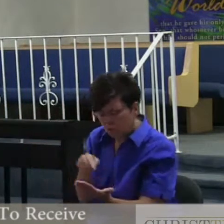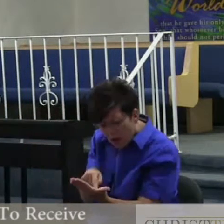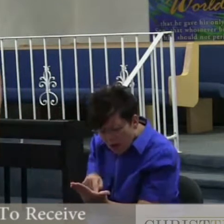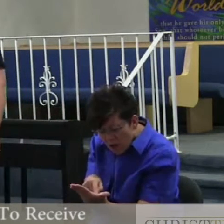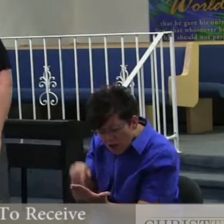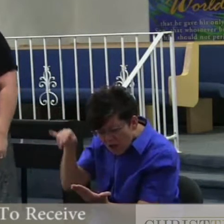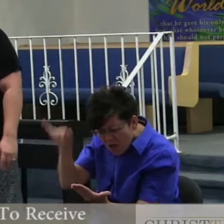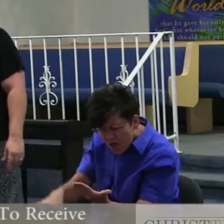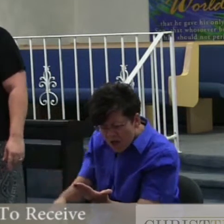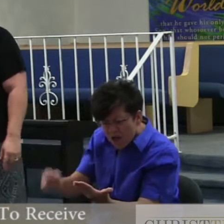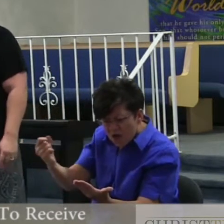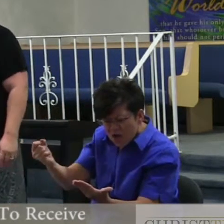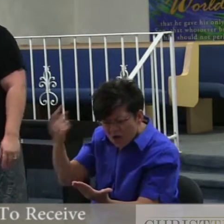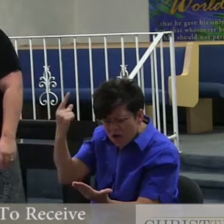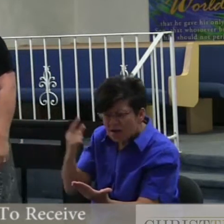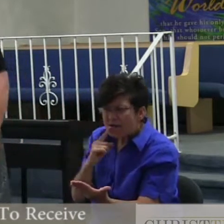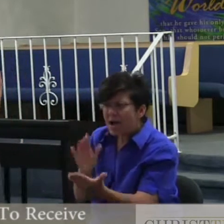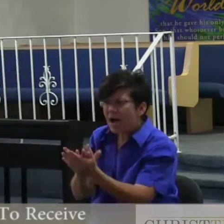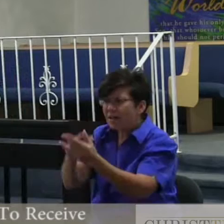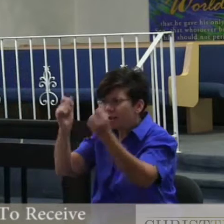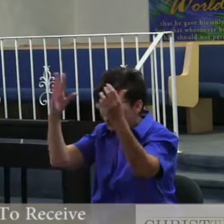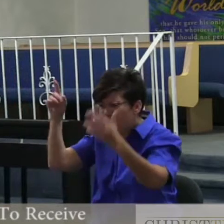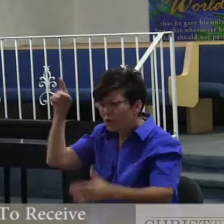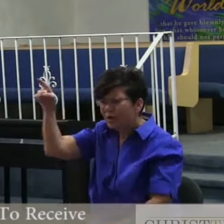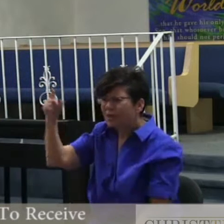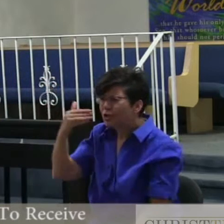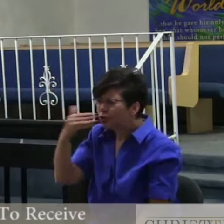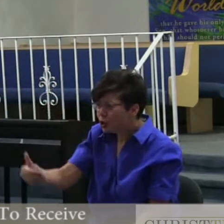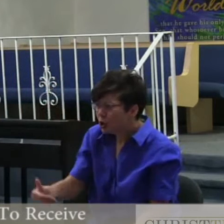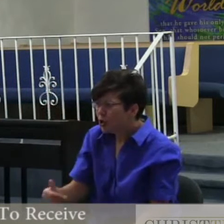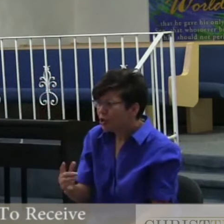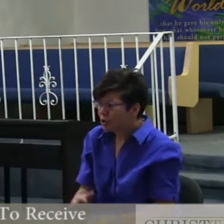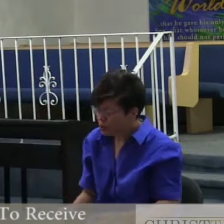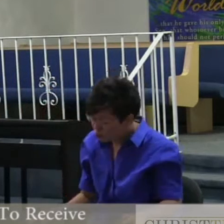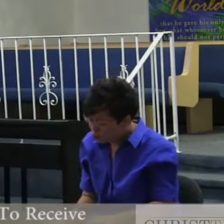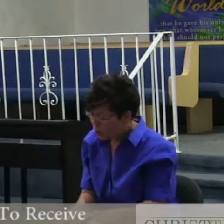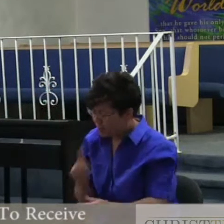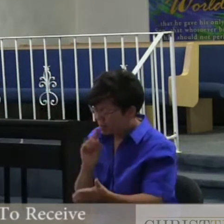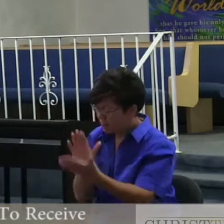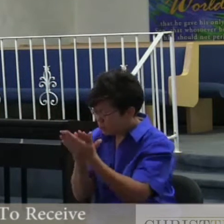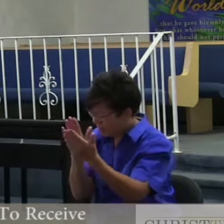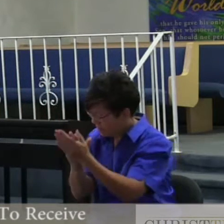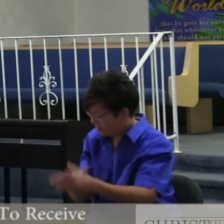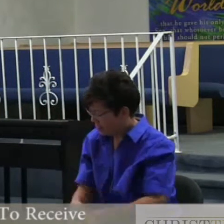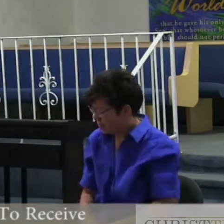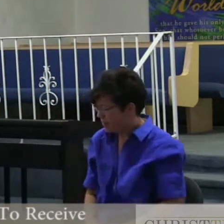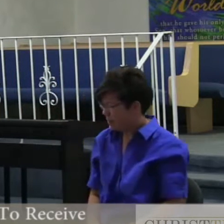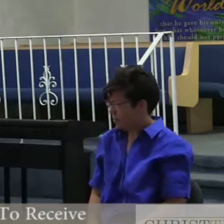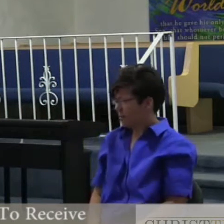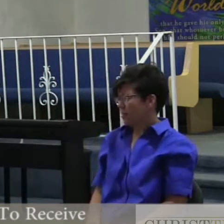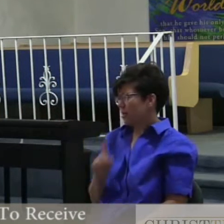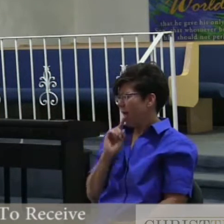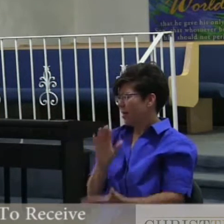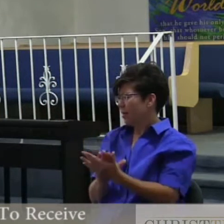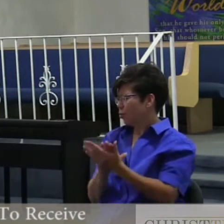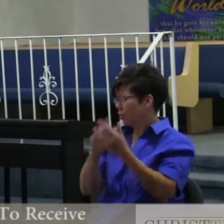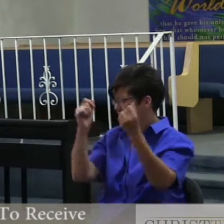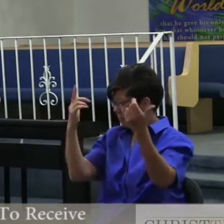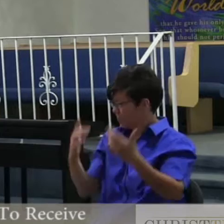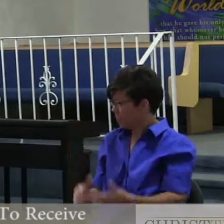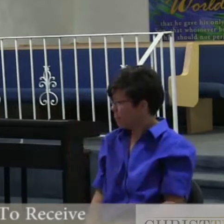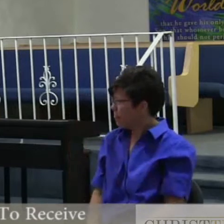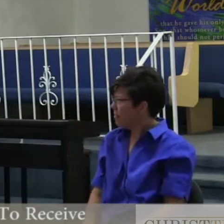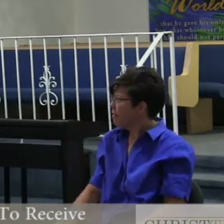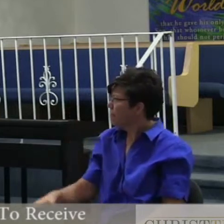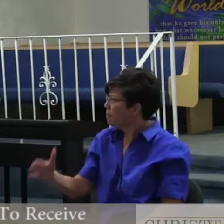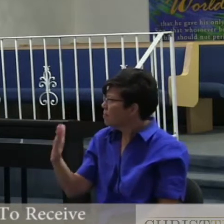scripture. Hallelujah. God is good. It's worthy to be praised. Hallelujah. Please remember